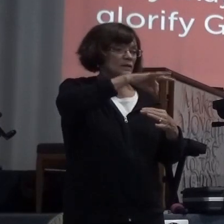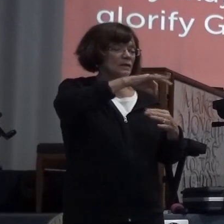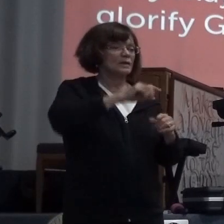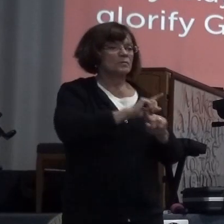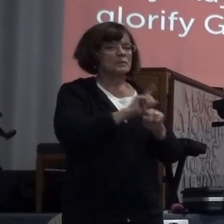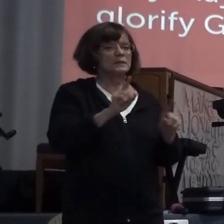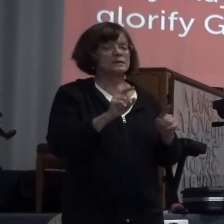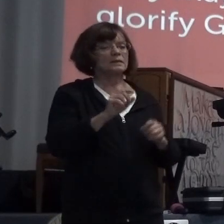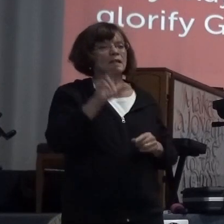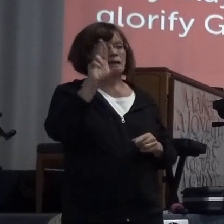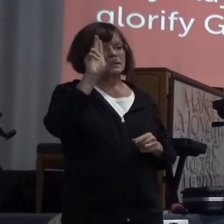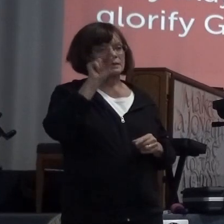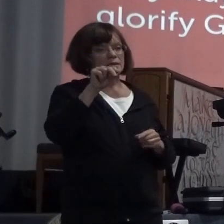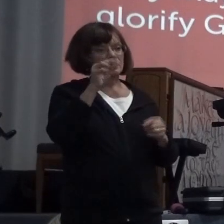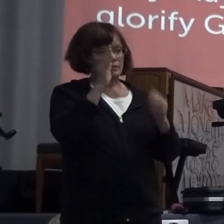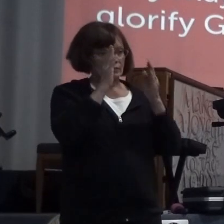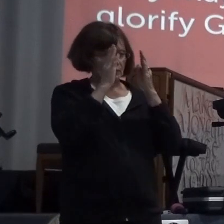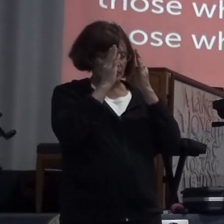focus.